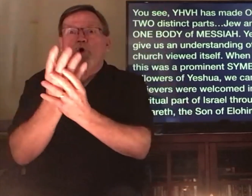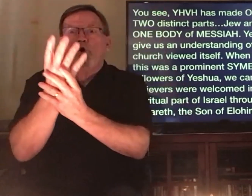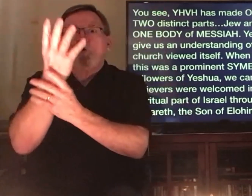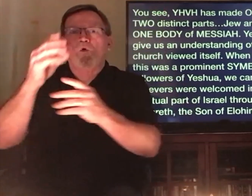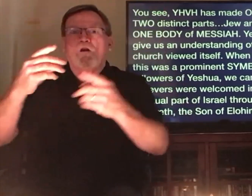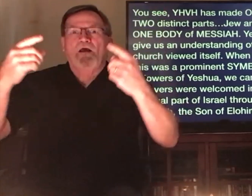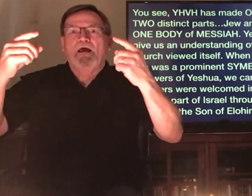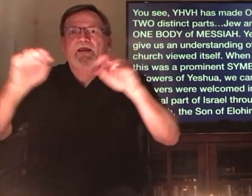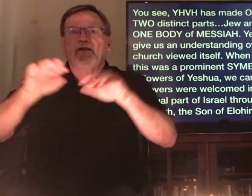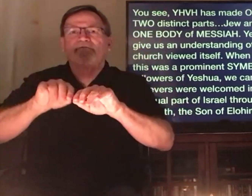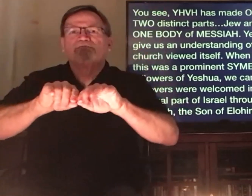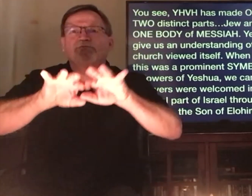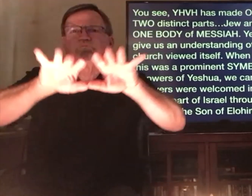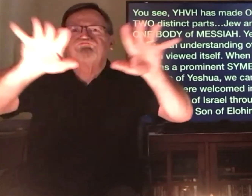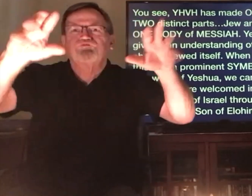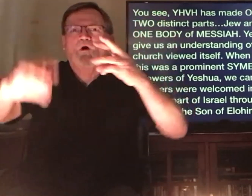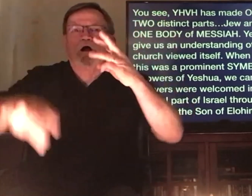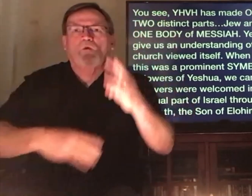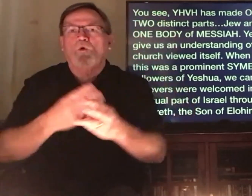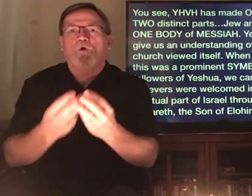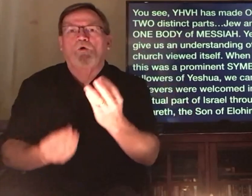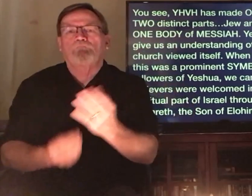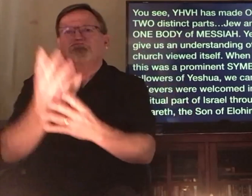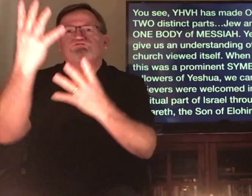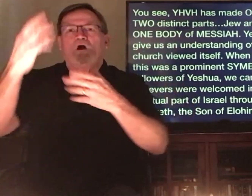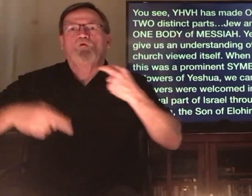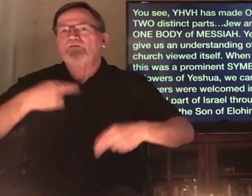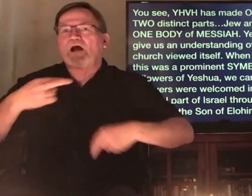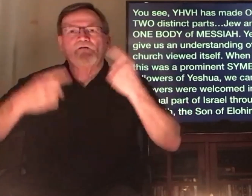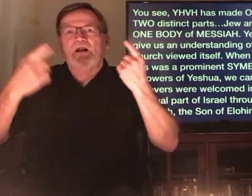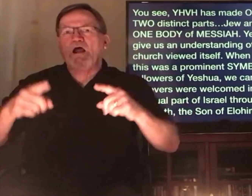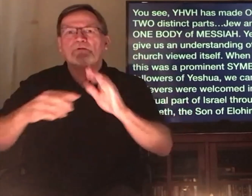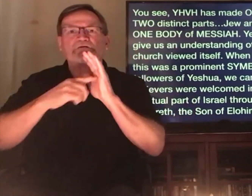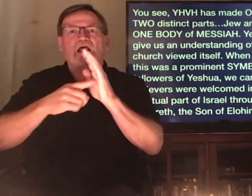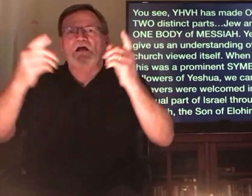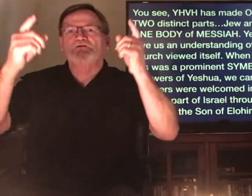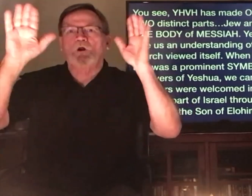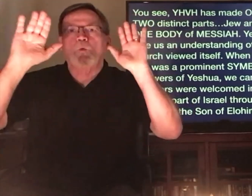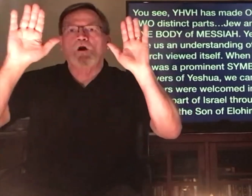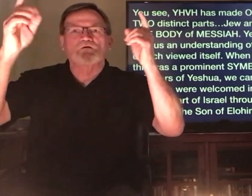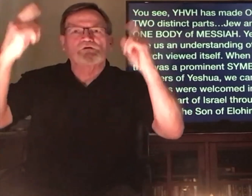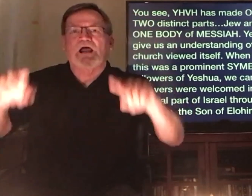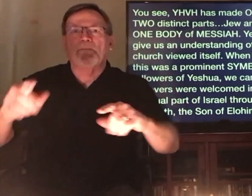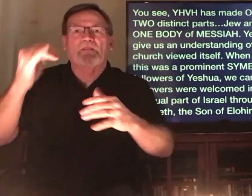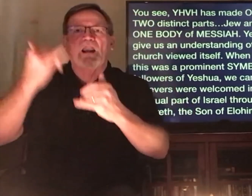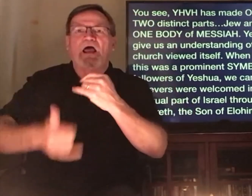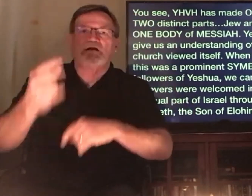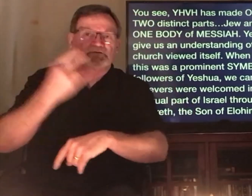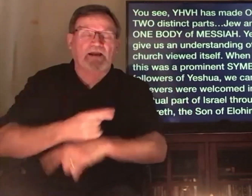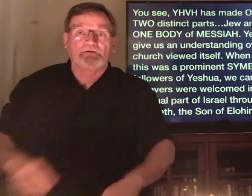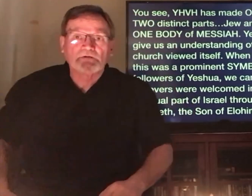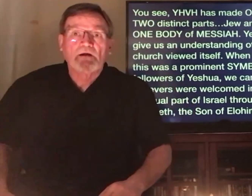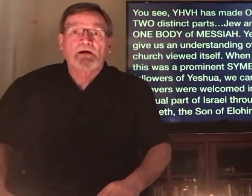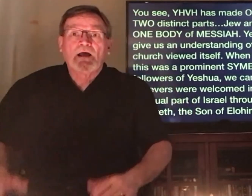will not be part of that. But thank you, Father, through Apostle Paul, other apostles, open the door,